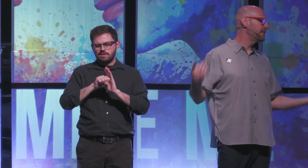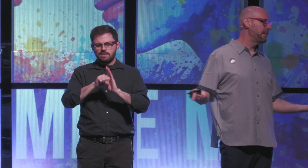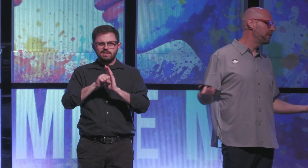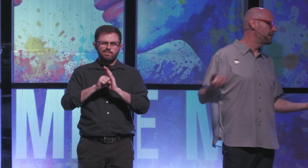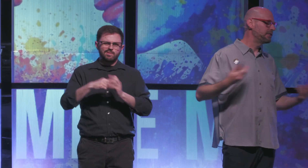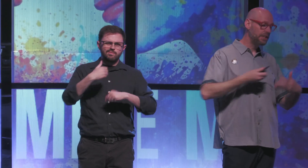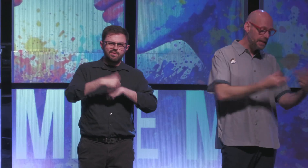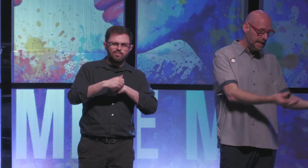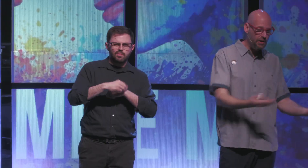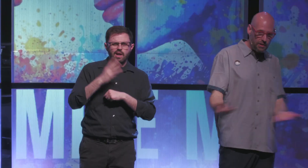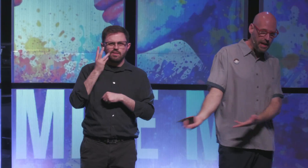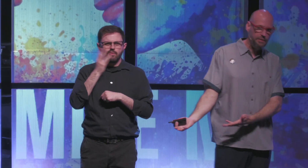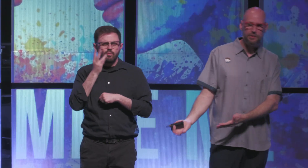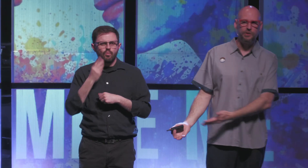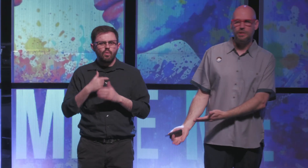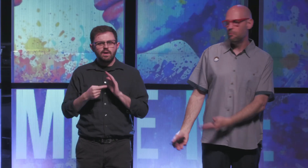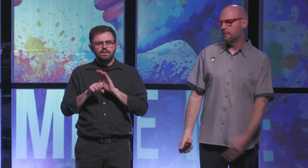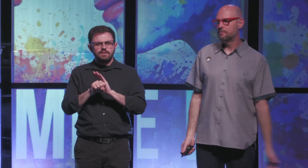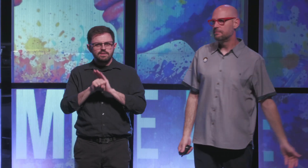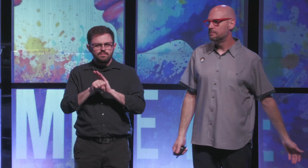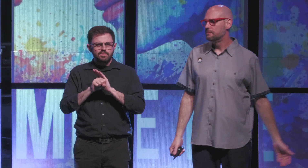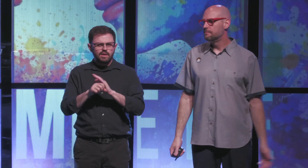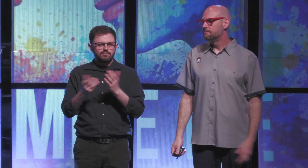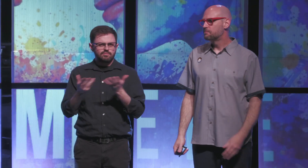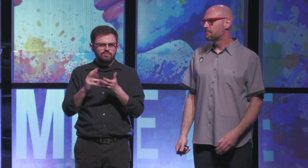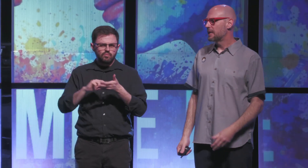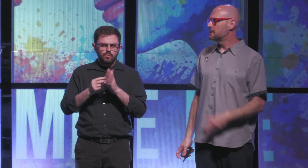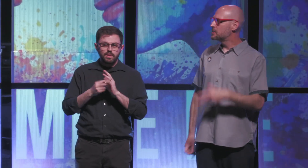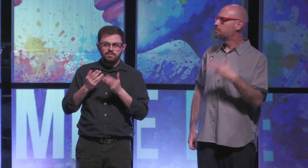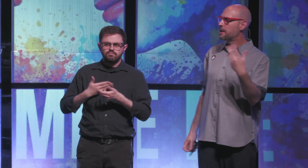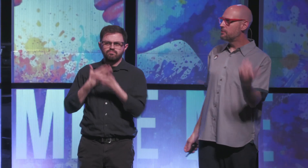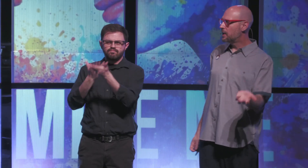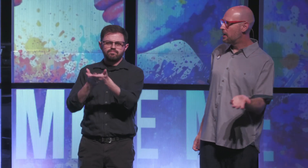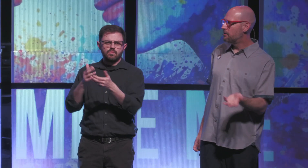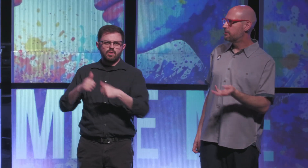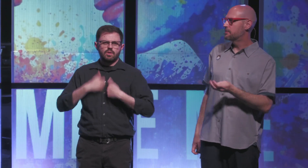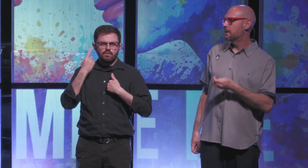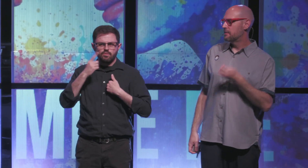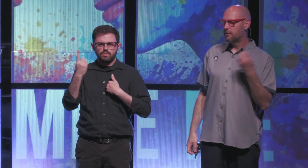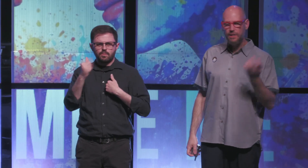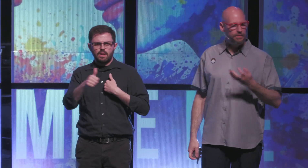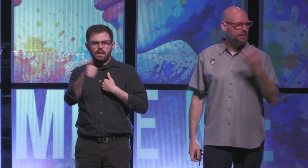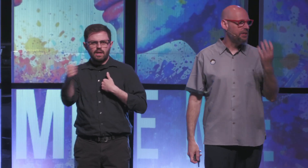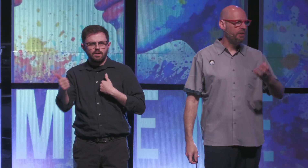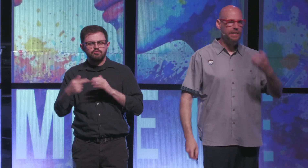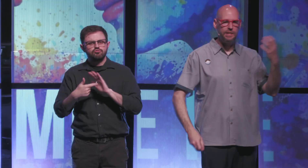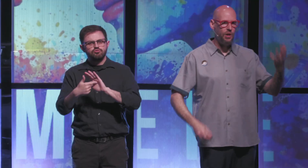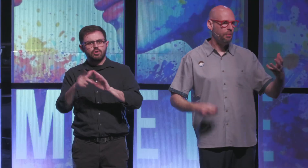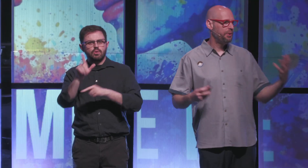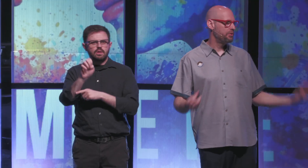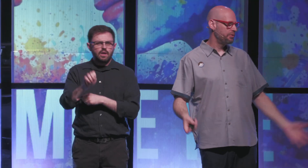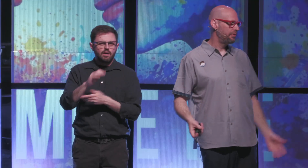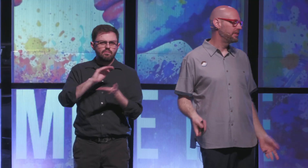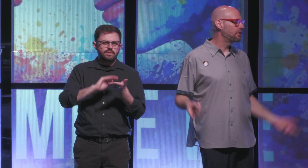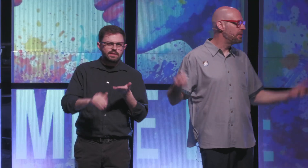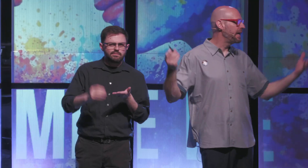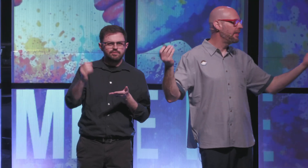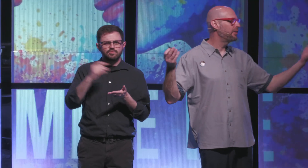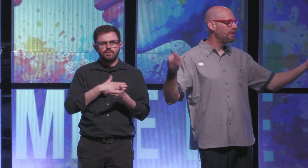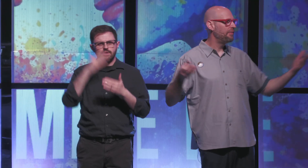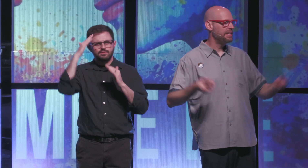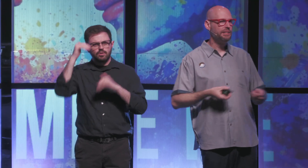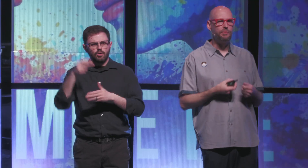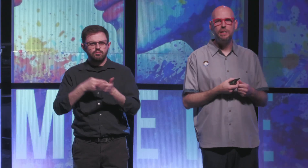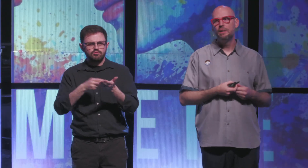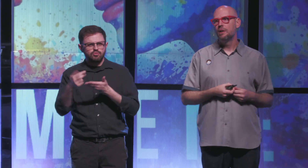any of us could ever give, is to lay down our lives for someone as a display of love and forgiveness and grace and hope and truth. And so we